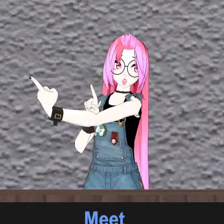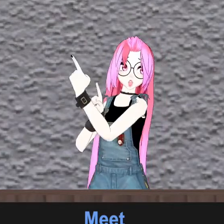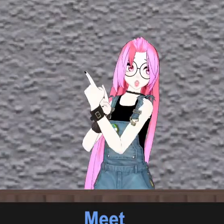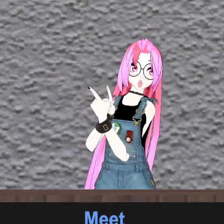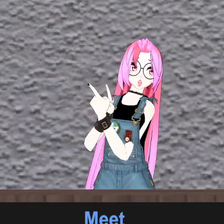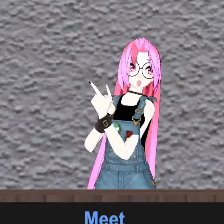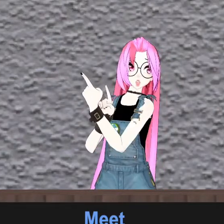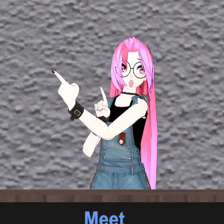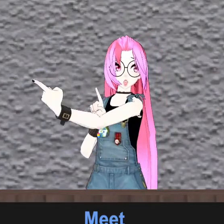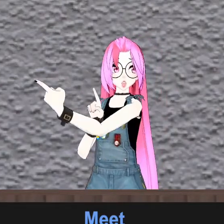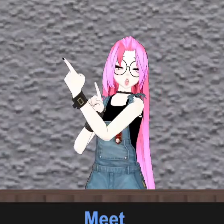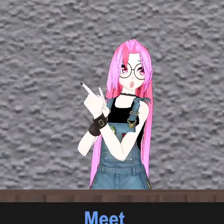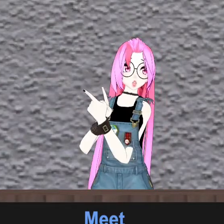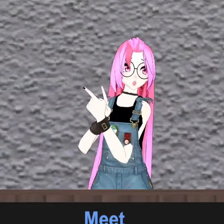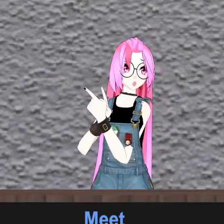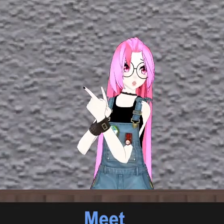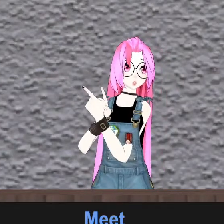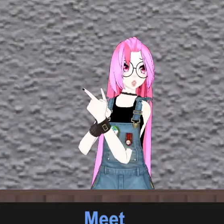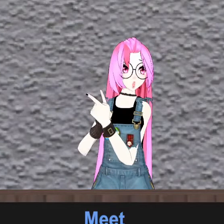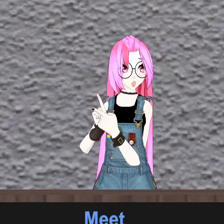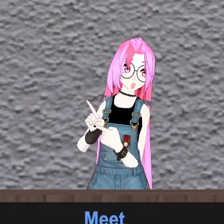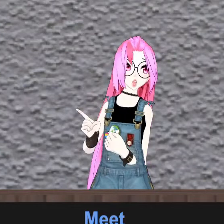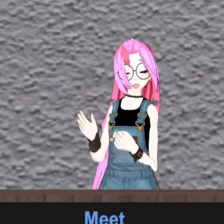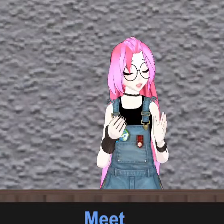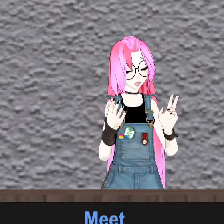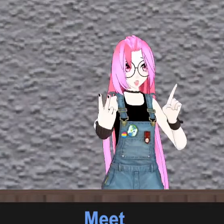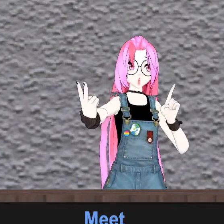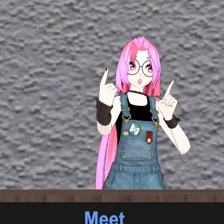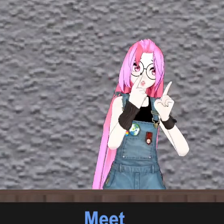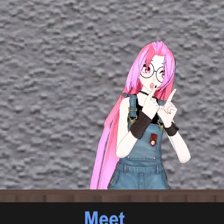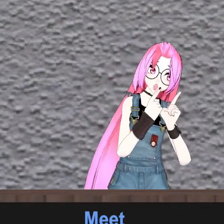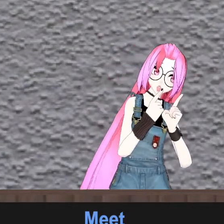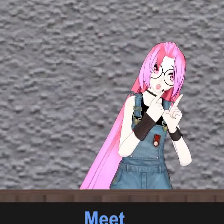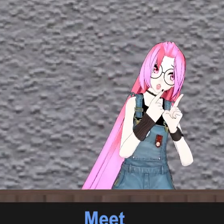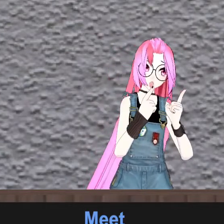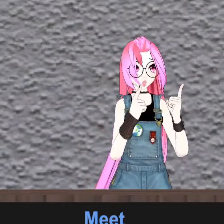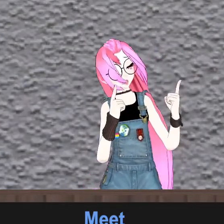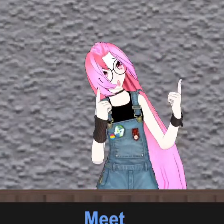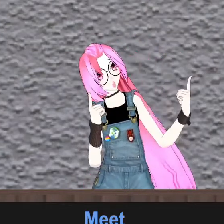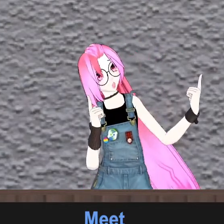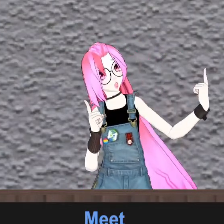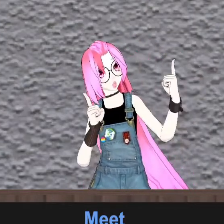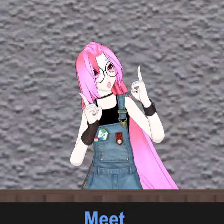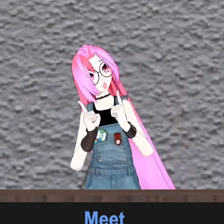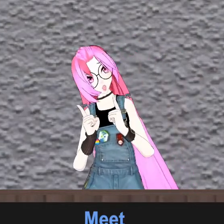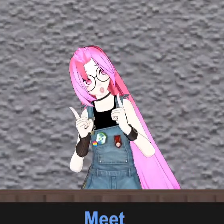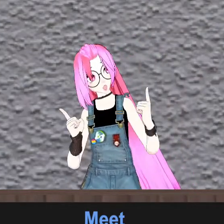I'm going to have him coming towards me. So it's going to be context. So if they're coming to meet me or if I'm coming to meet them, it's